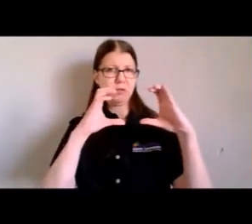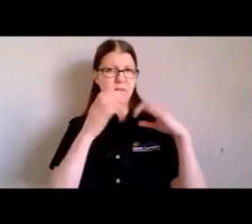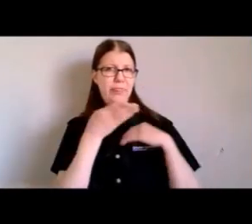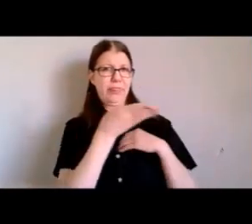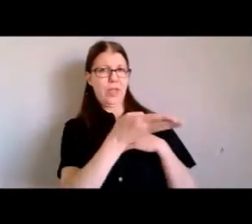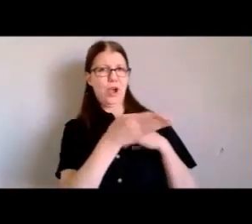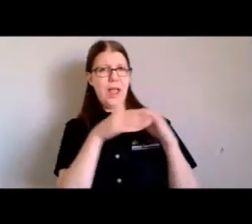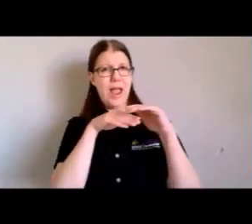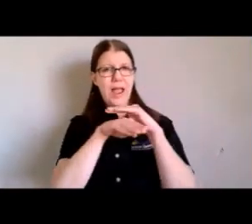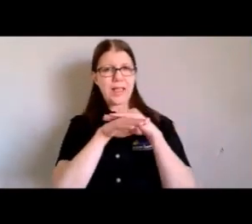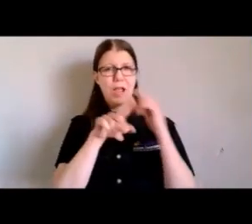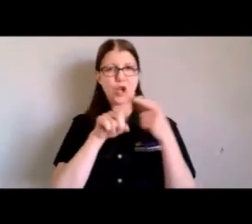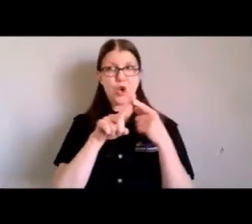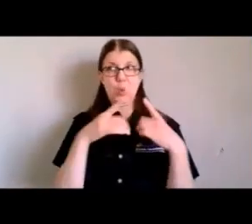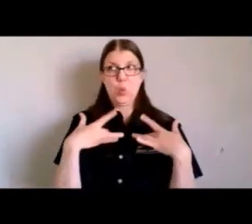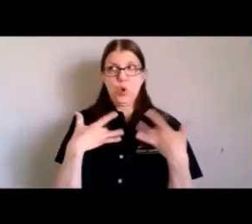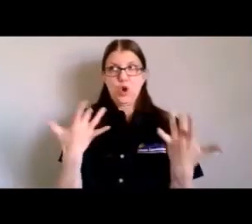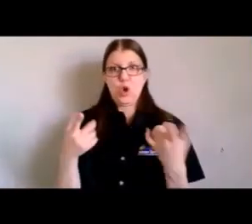isolated